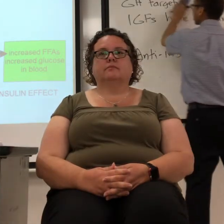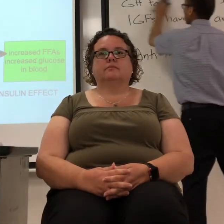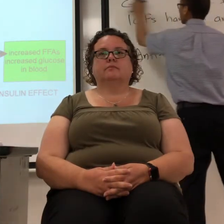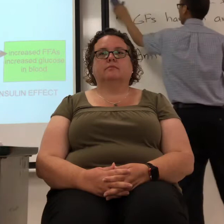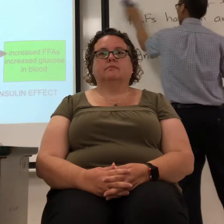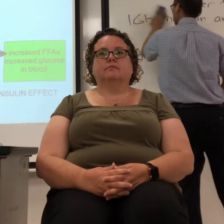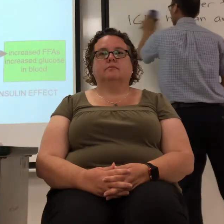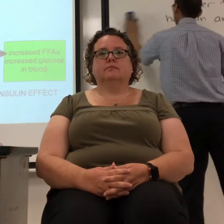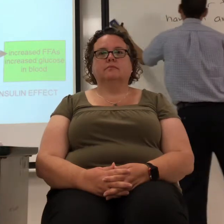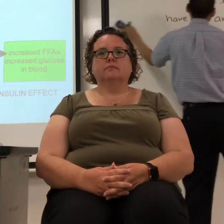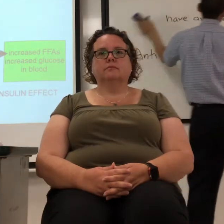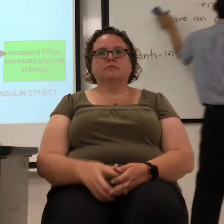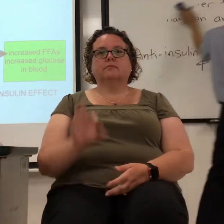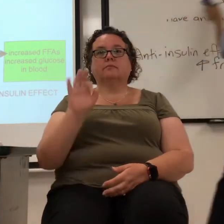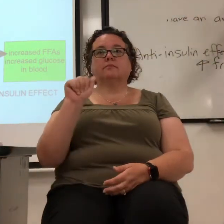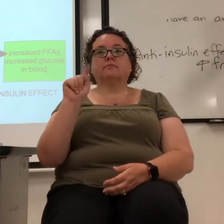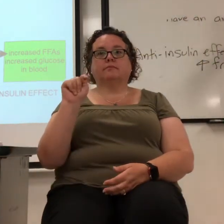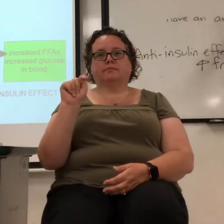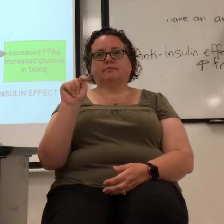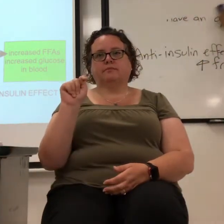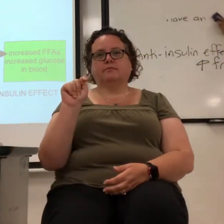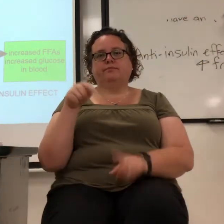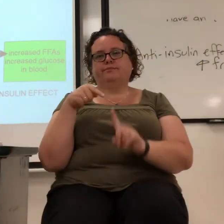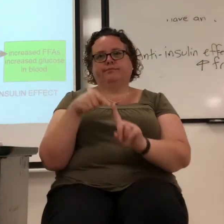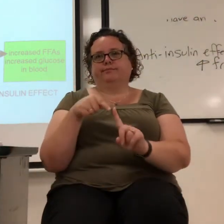Fat, basically.